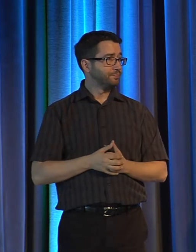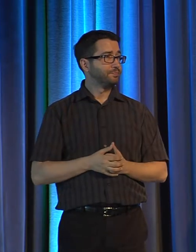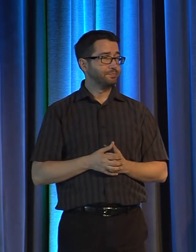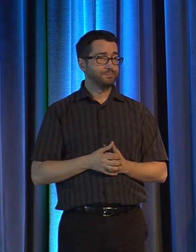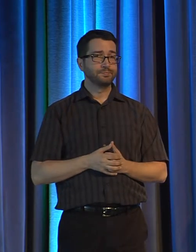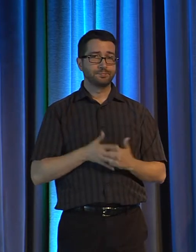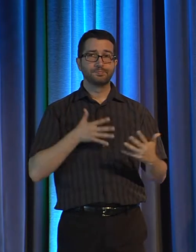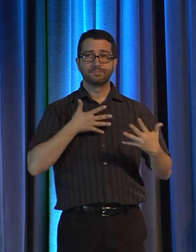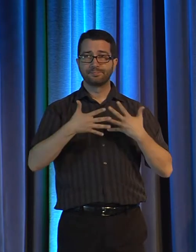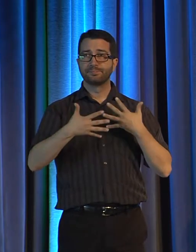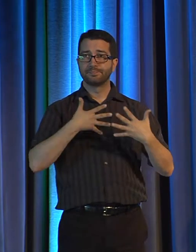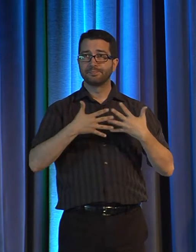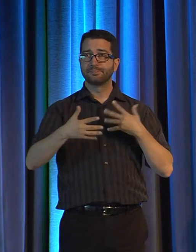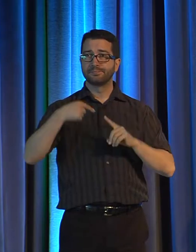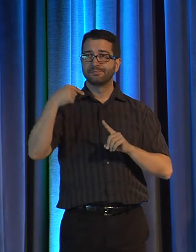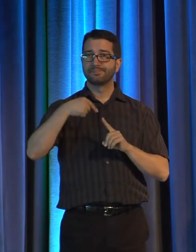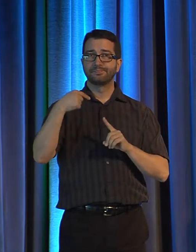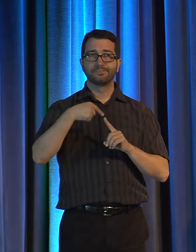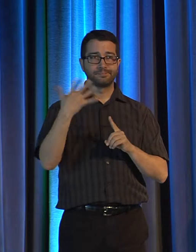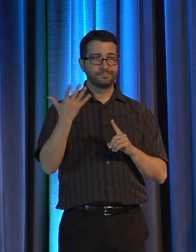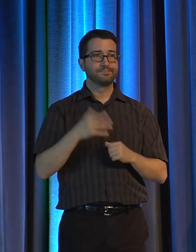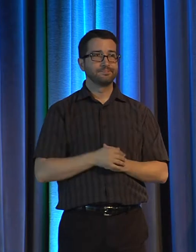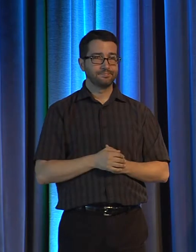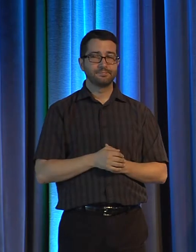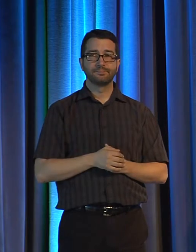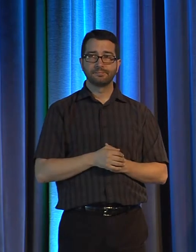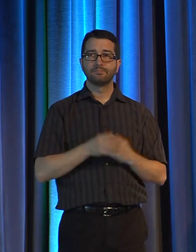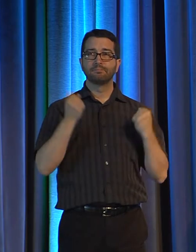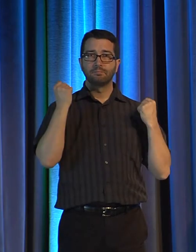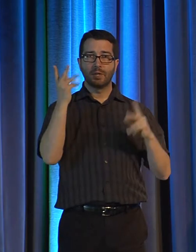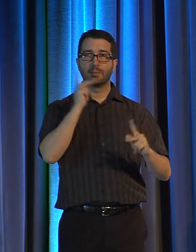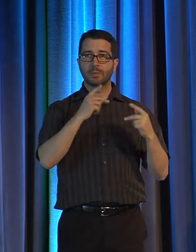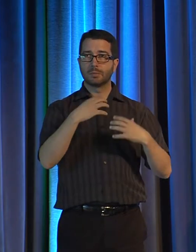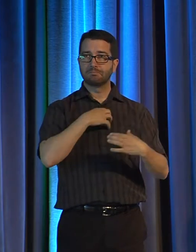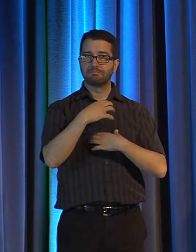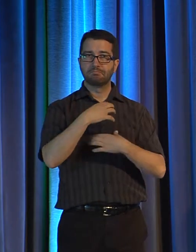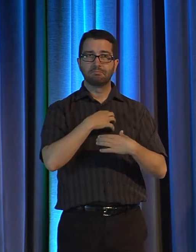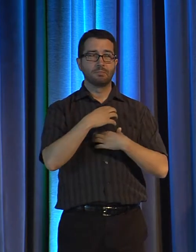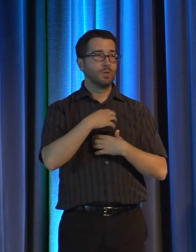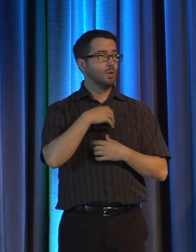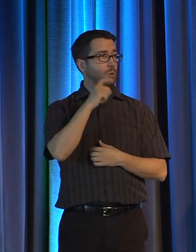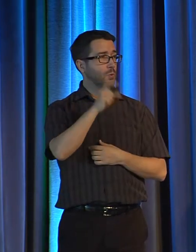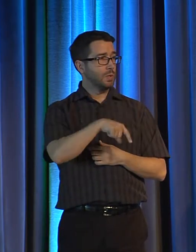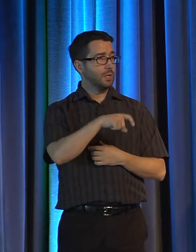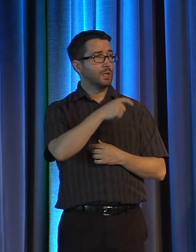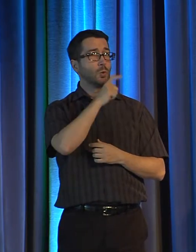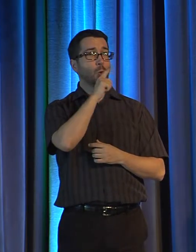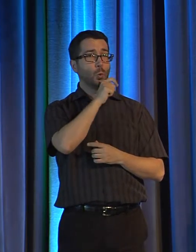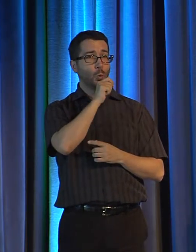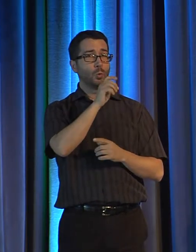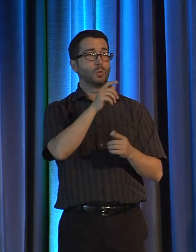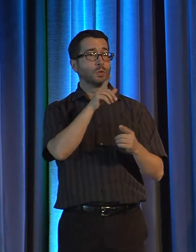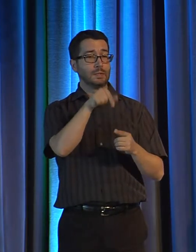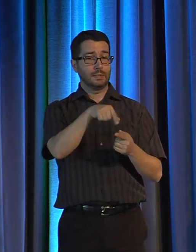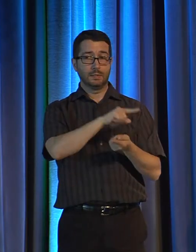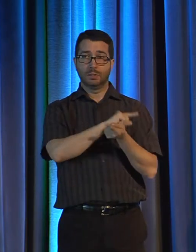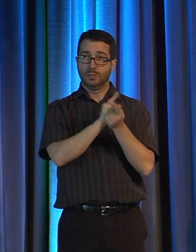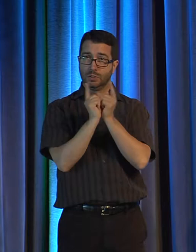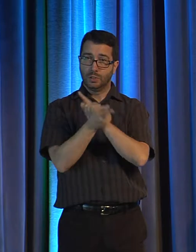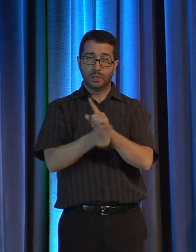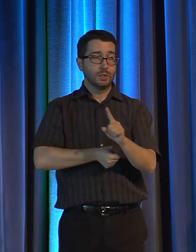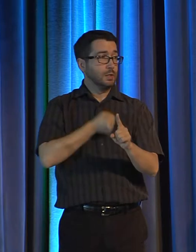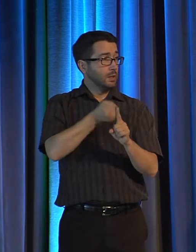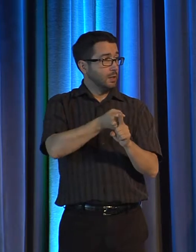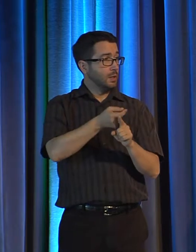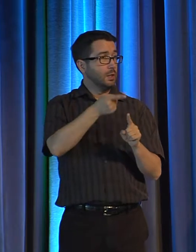about transparency since beginning this role. We have to bring those who are impacted by this transformation, we